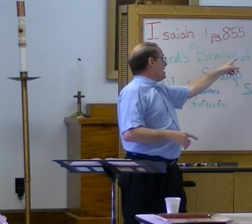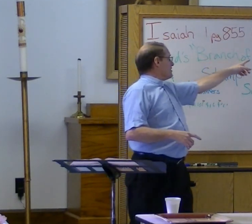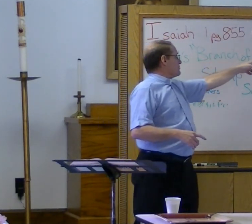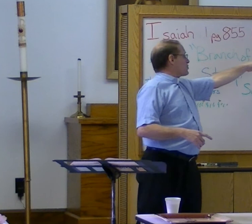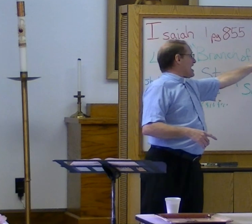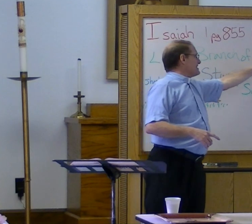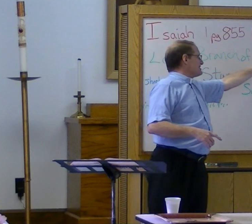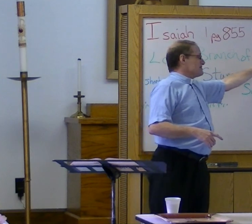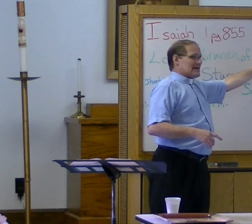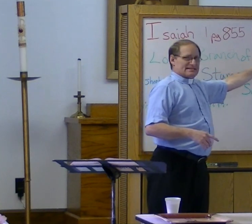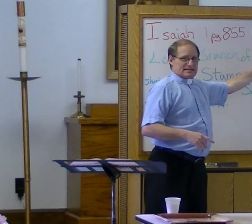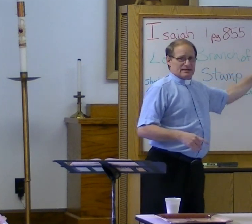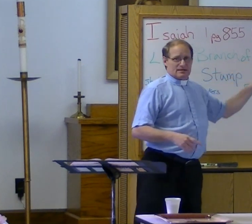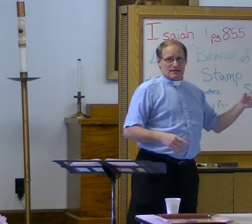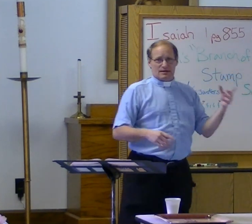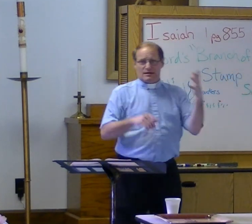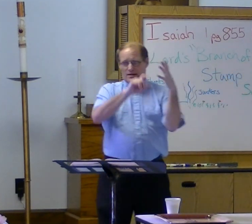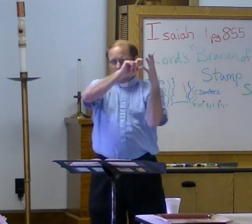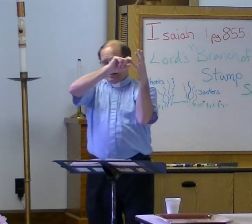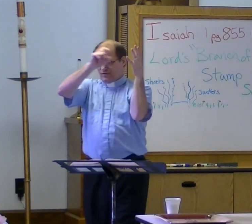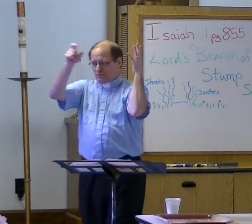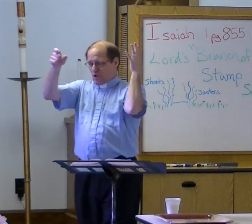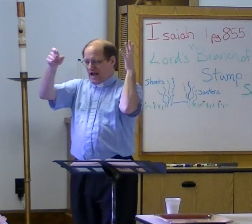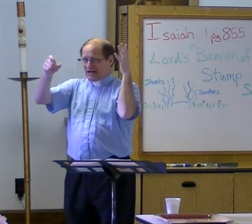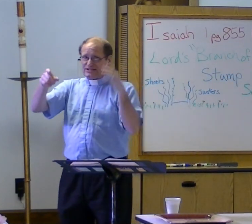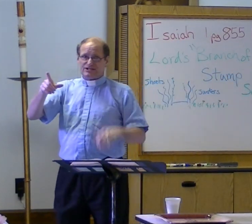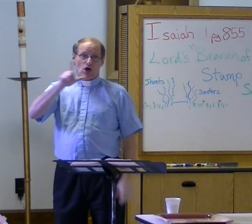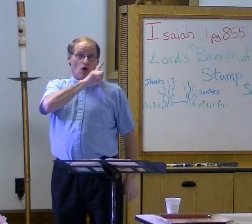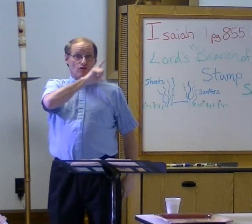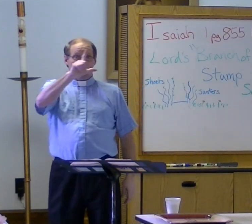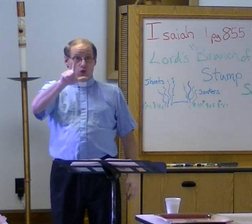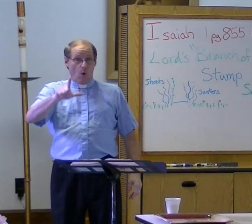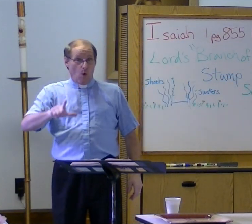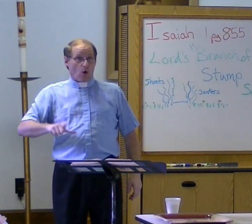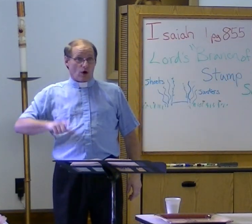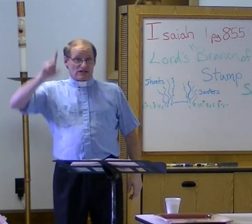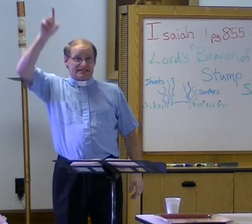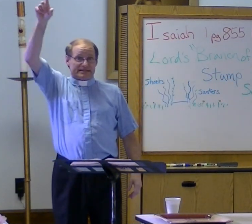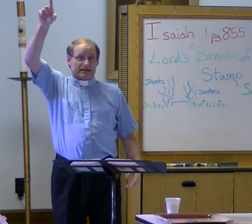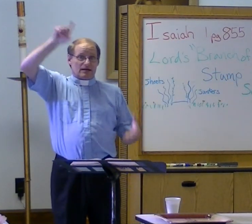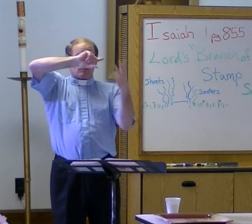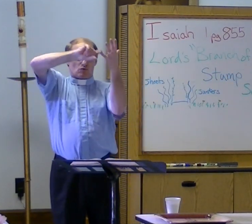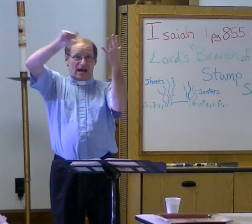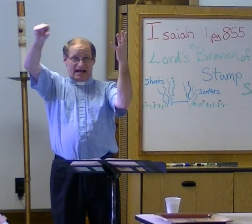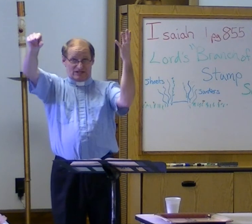The branch of Jesse. The branch. The Lord's branch.